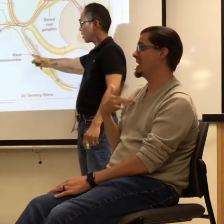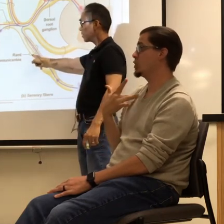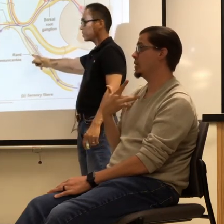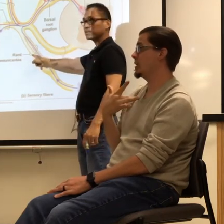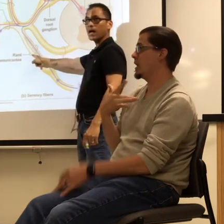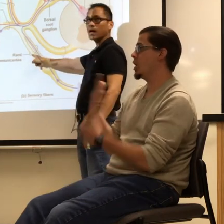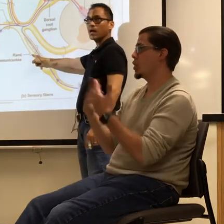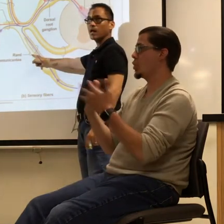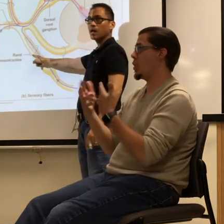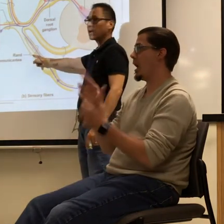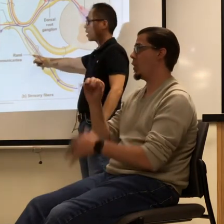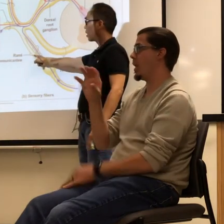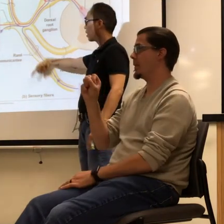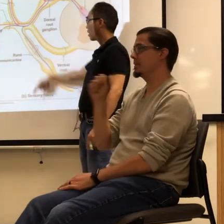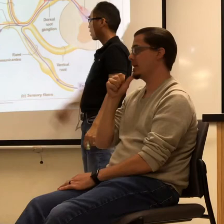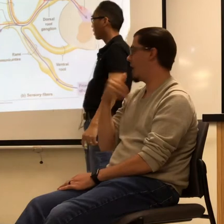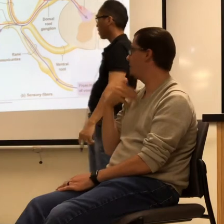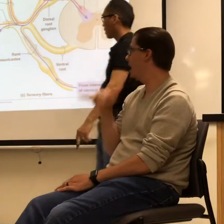the gray ramus does not.